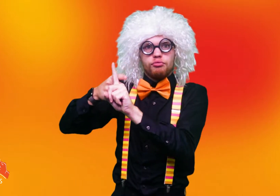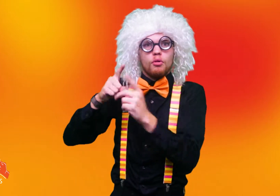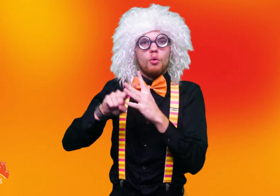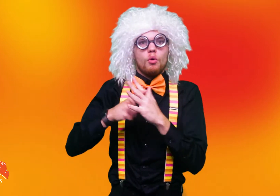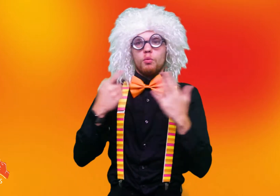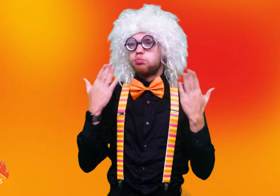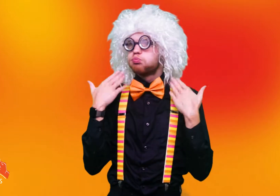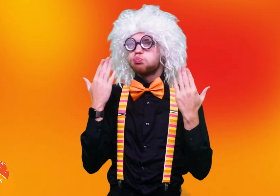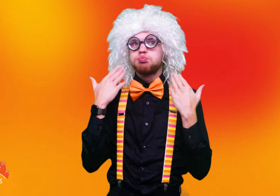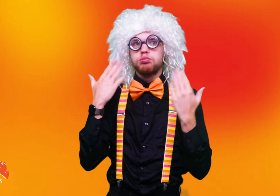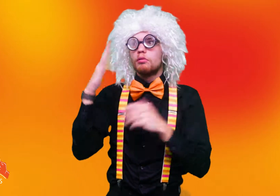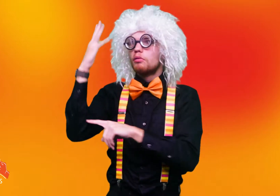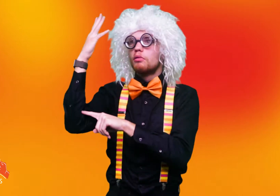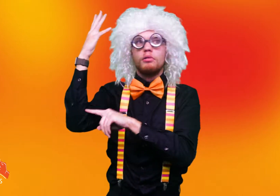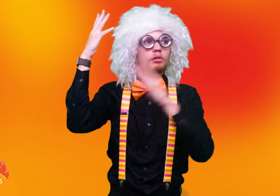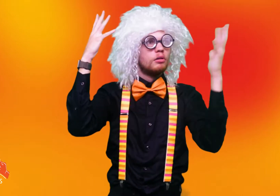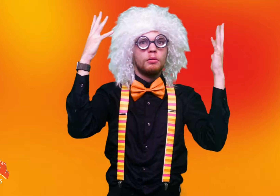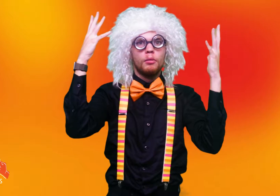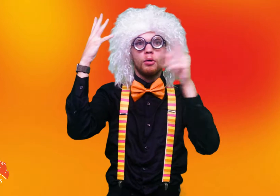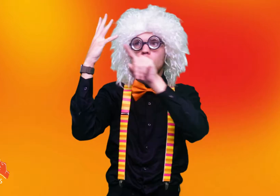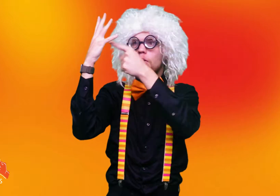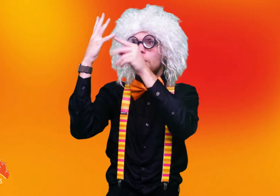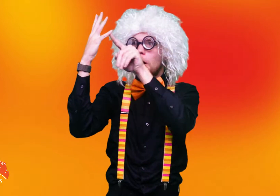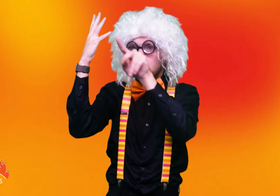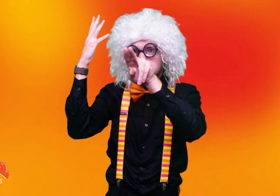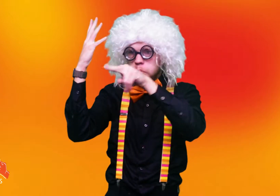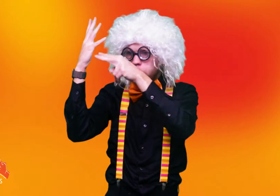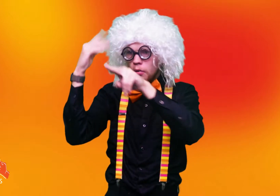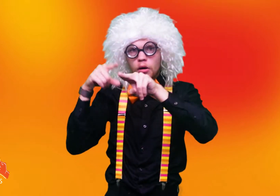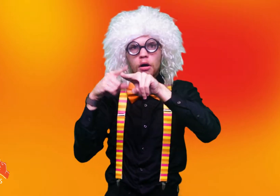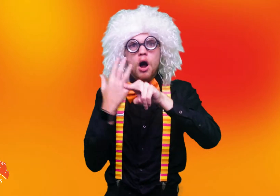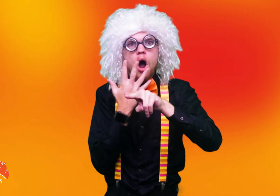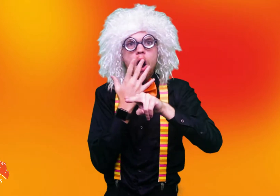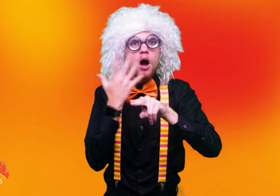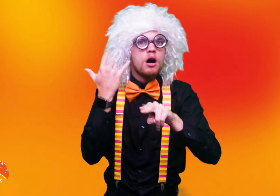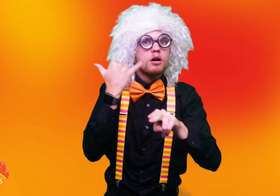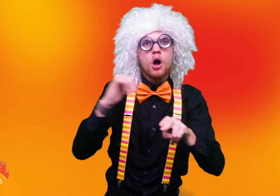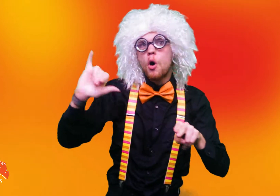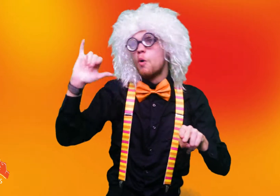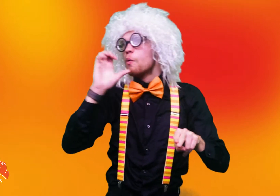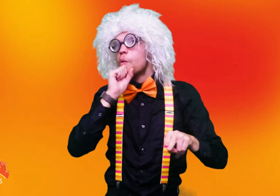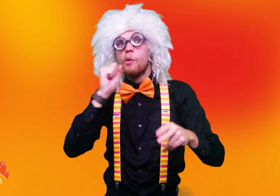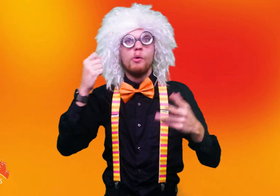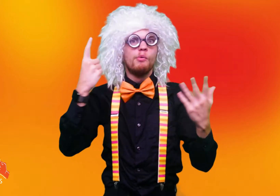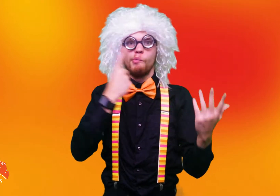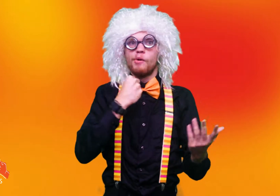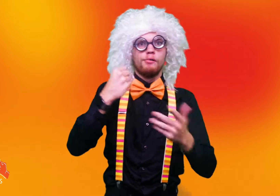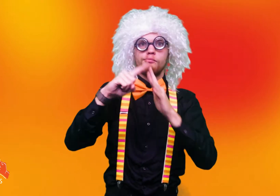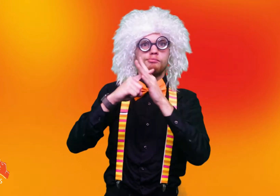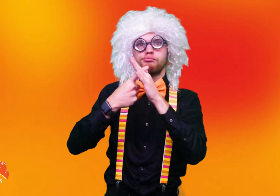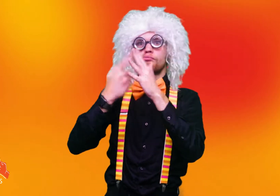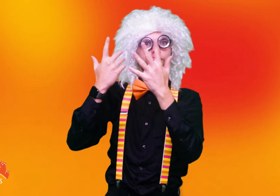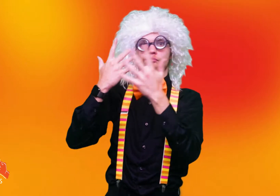That's right. You feel the temperatures falling outside, leaves are falling off the trees, yellow, orange, and red